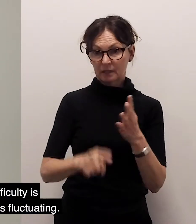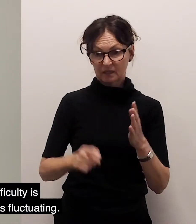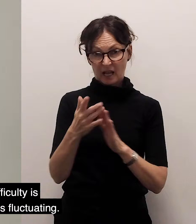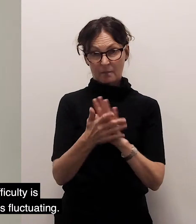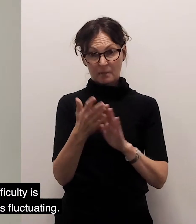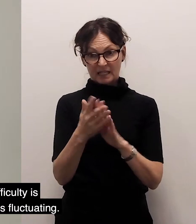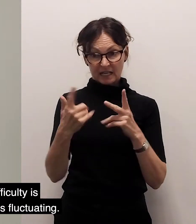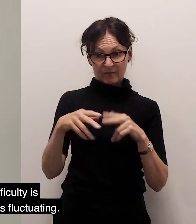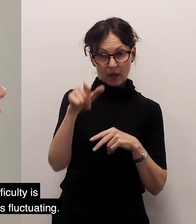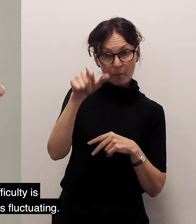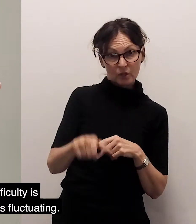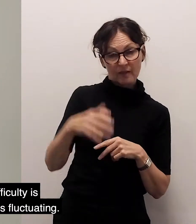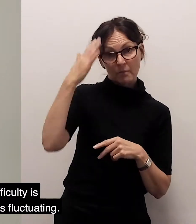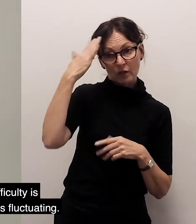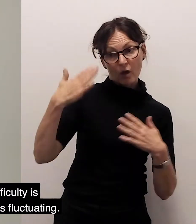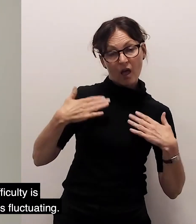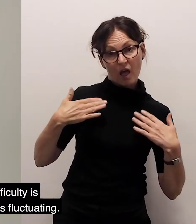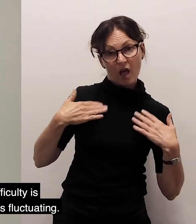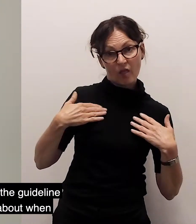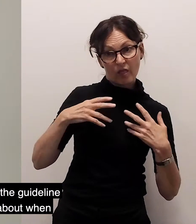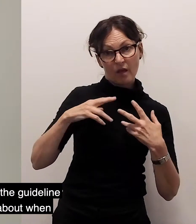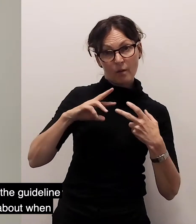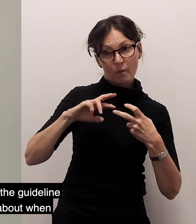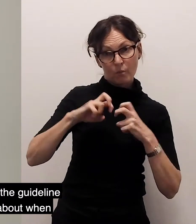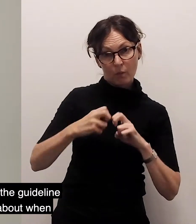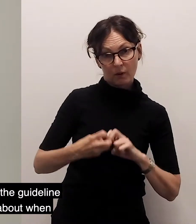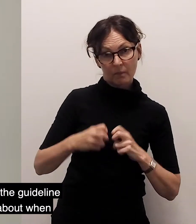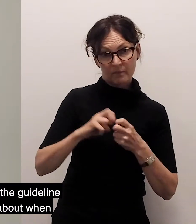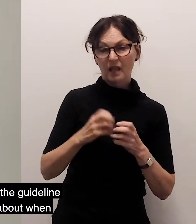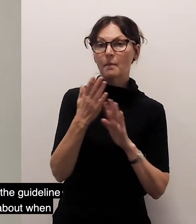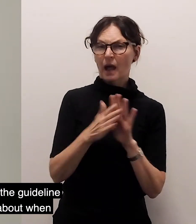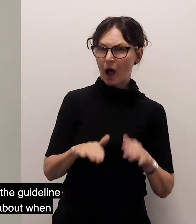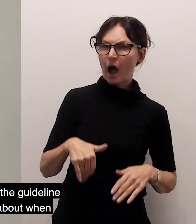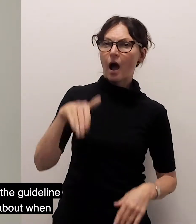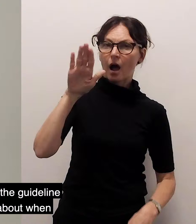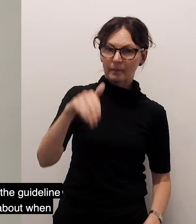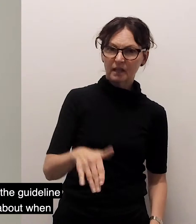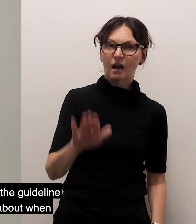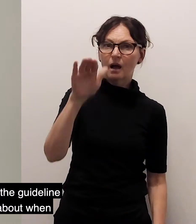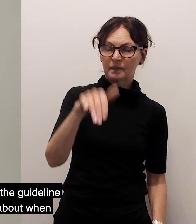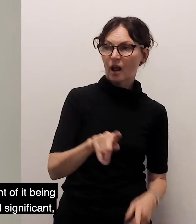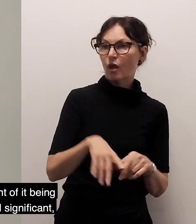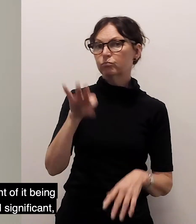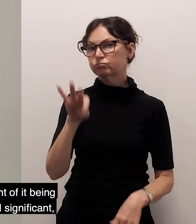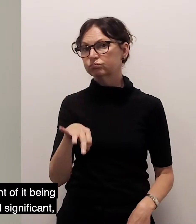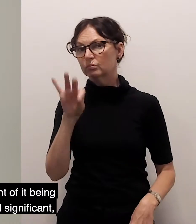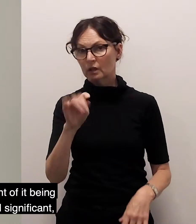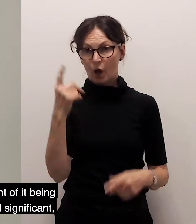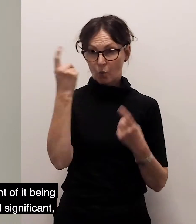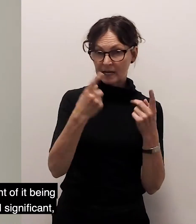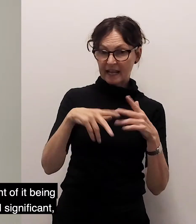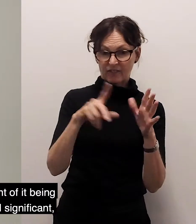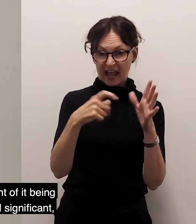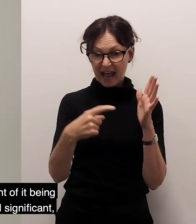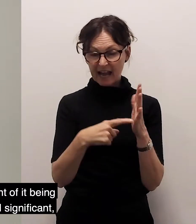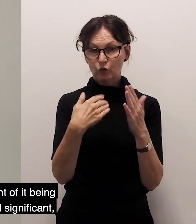difficulty, and that difficulty is something that's fluctuating, does the Act or the guidelines say anything about when that assessment of it